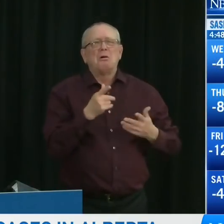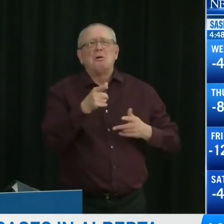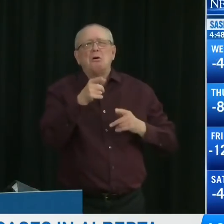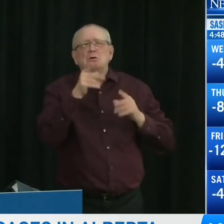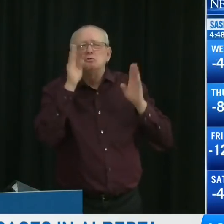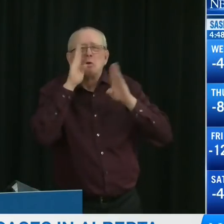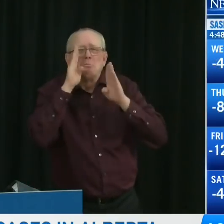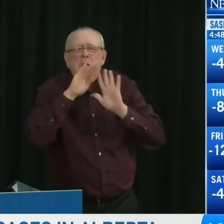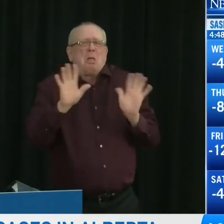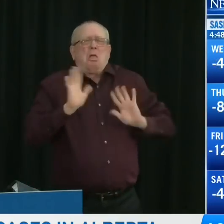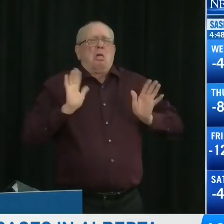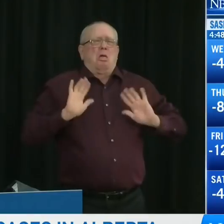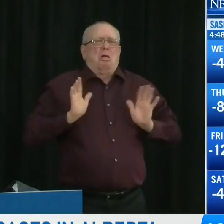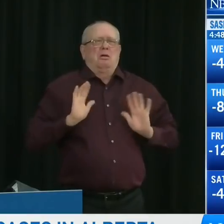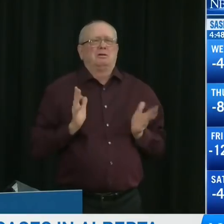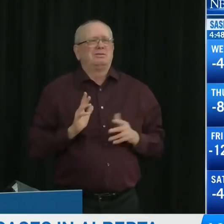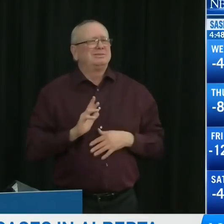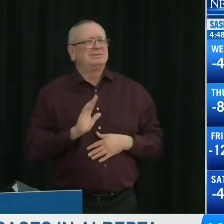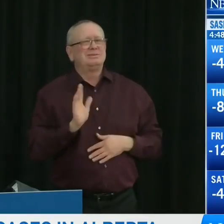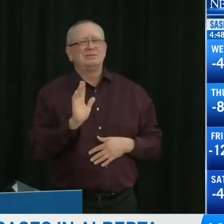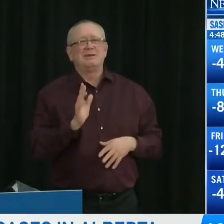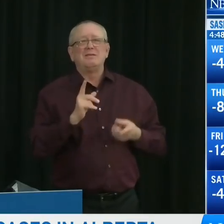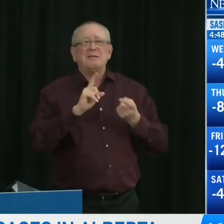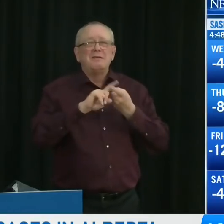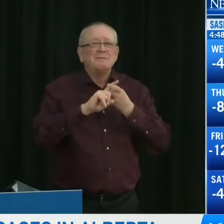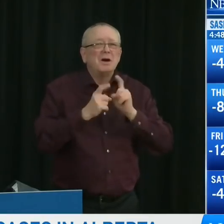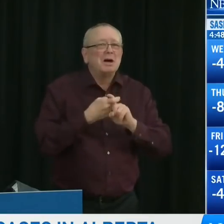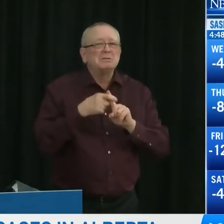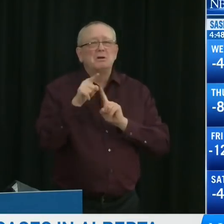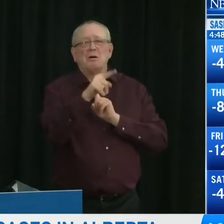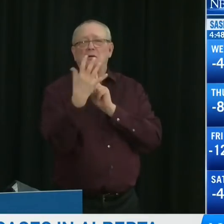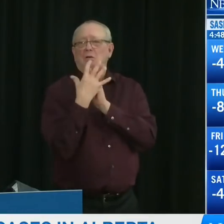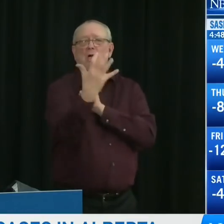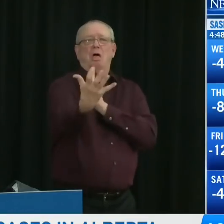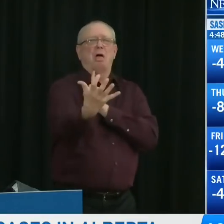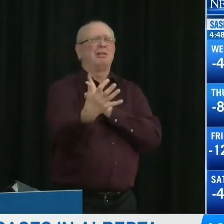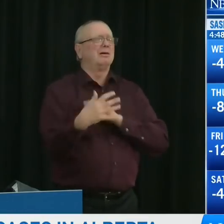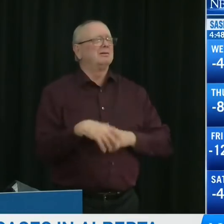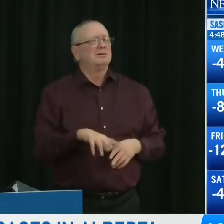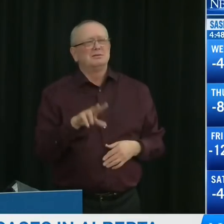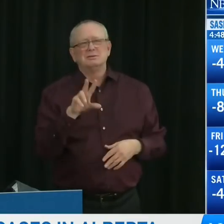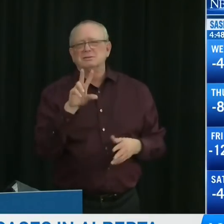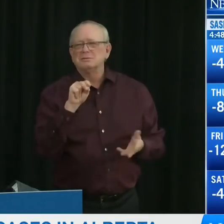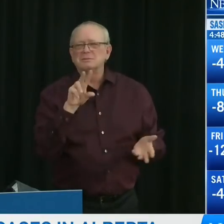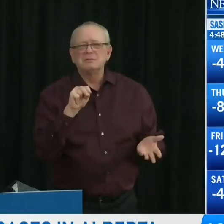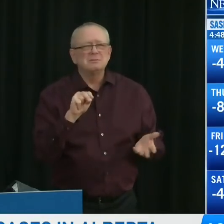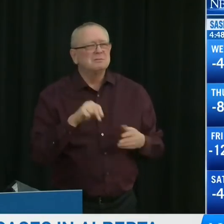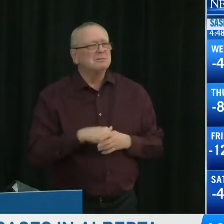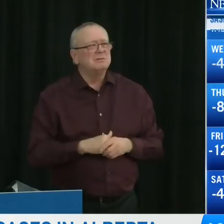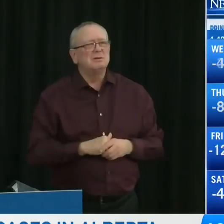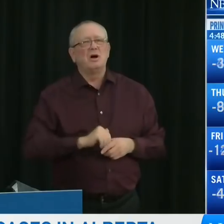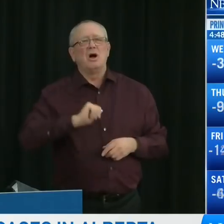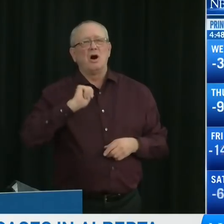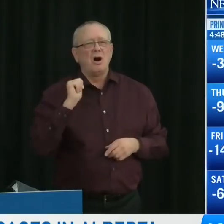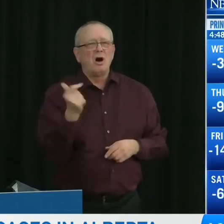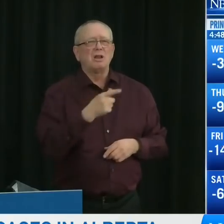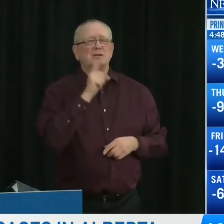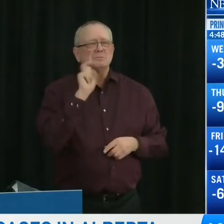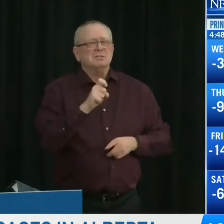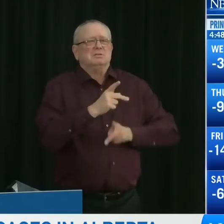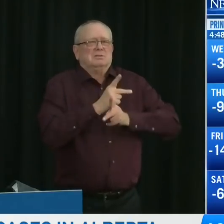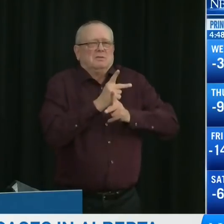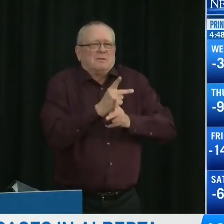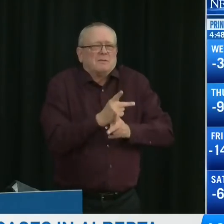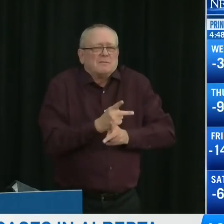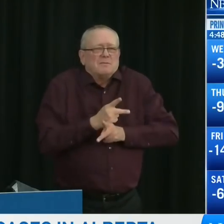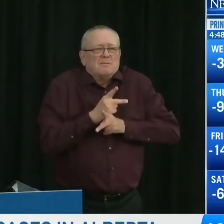unpopular with their friends. We need to view every gas pump, every walk through a mall, every pass through a store door,